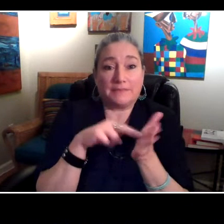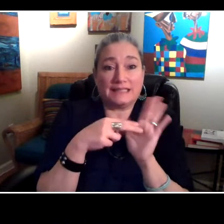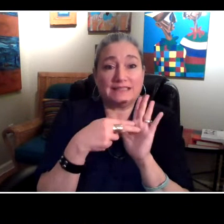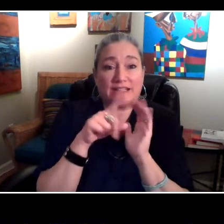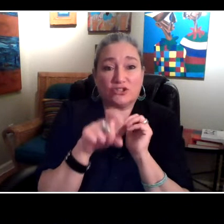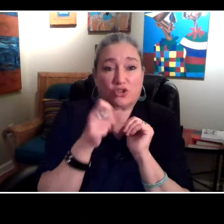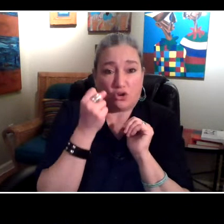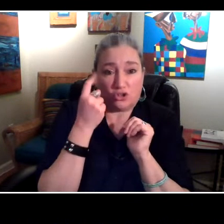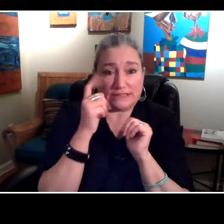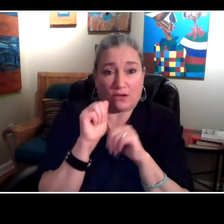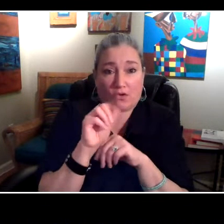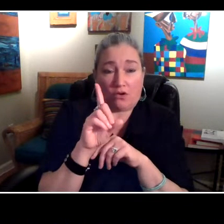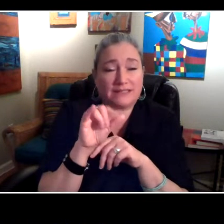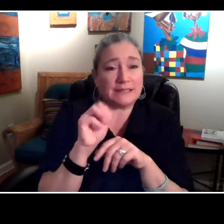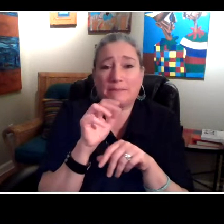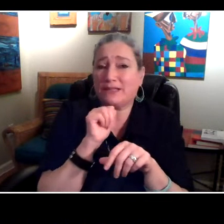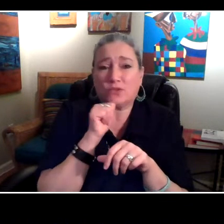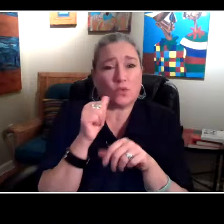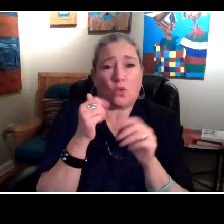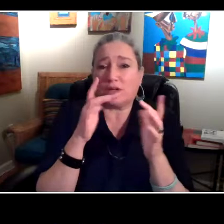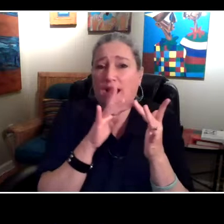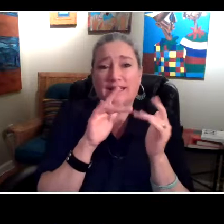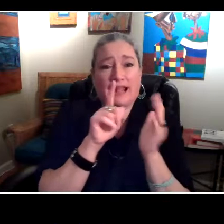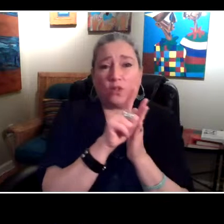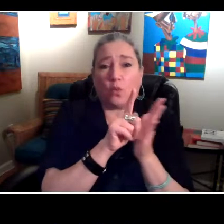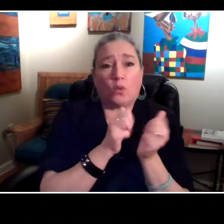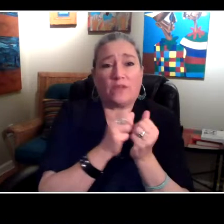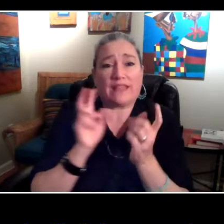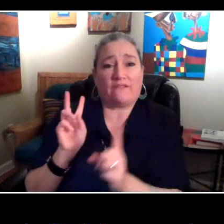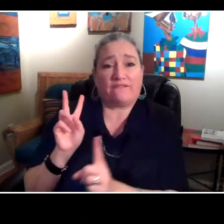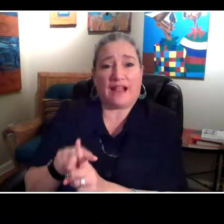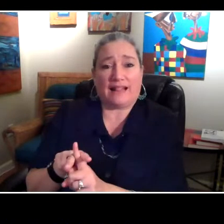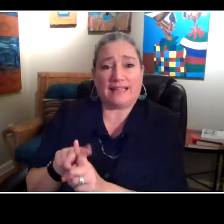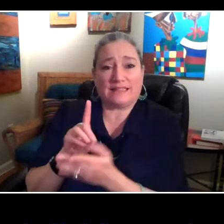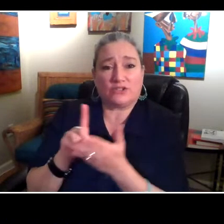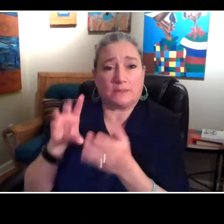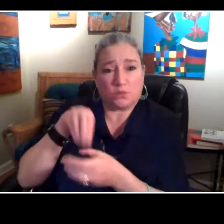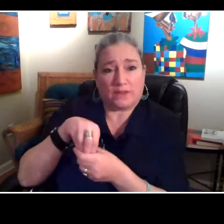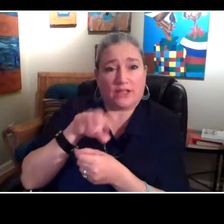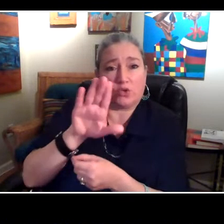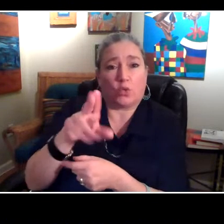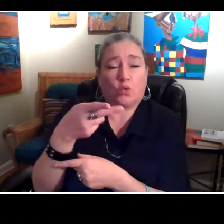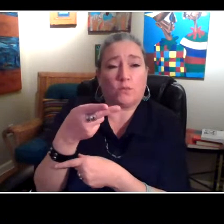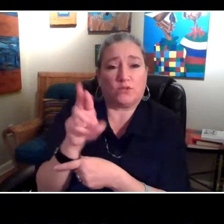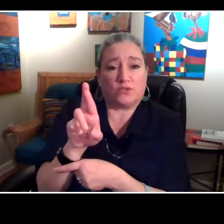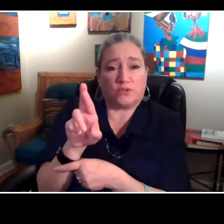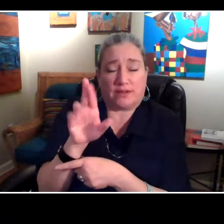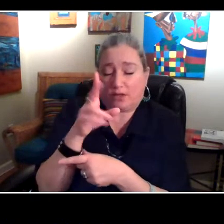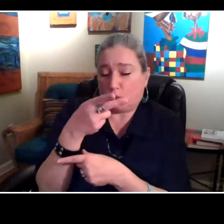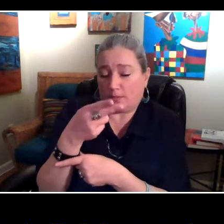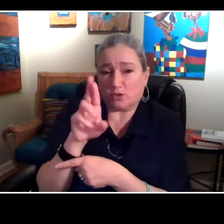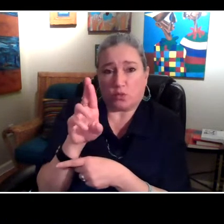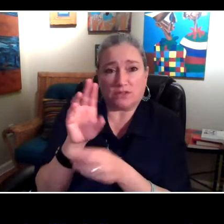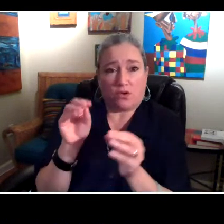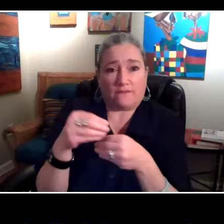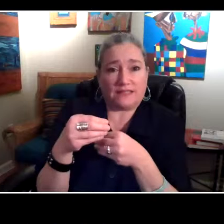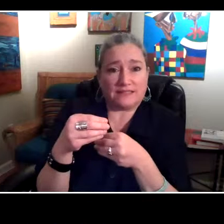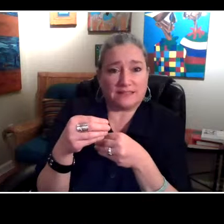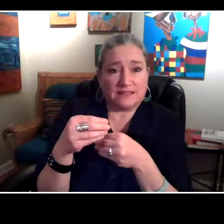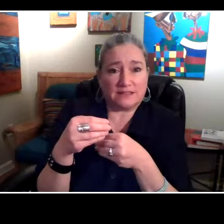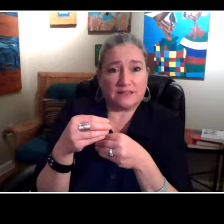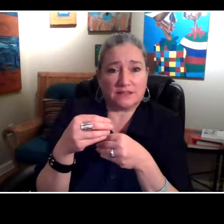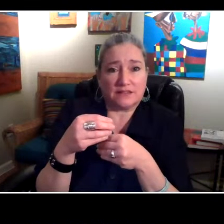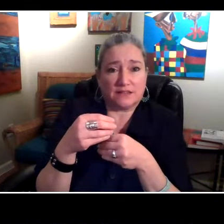DRC understands ableism, which means they should understand autism. Don't call a lawyer